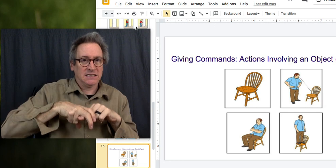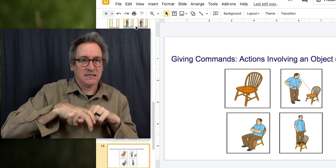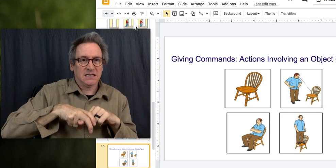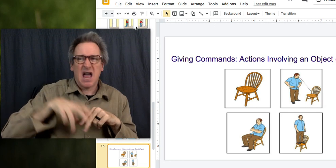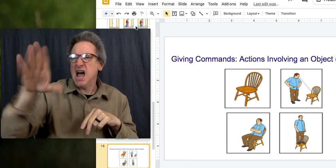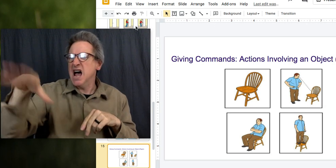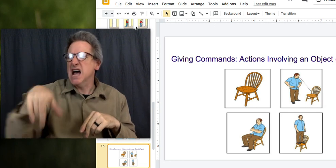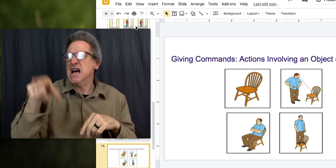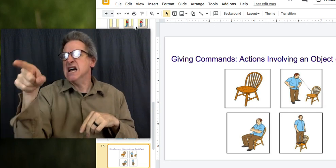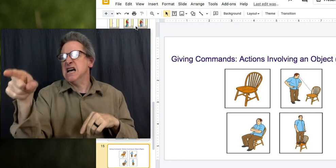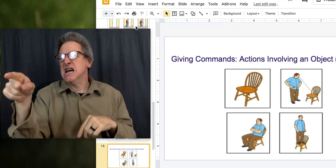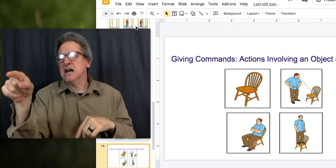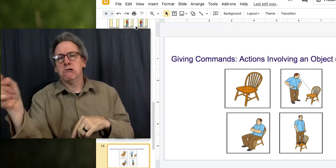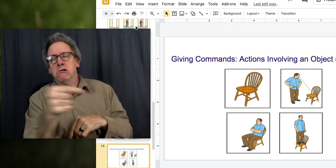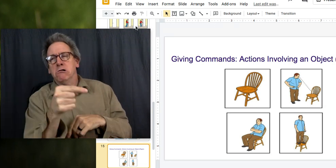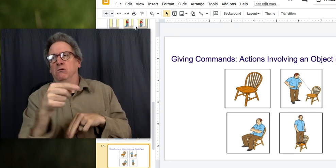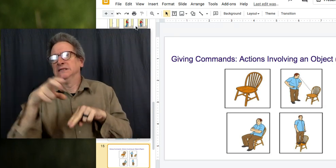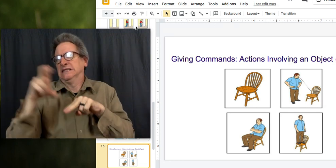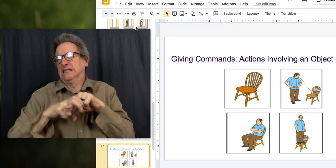sit.